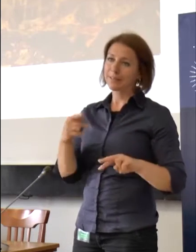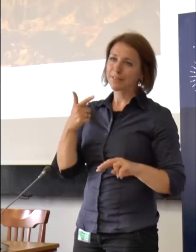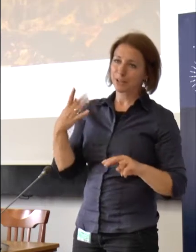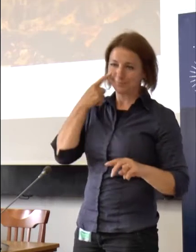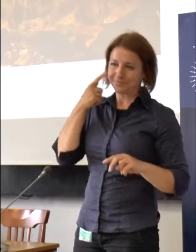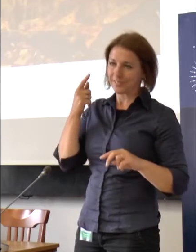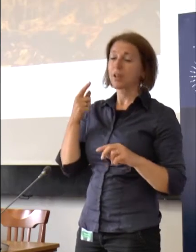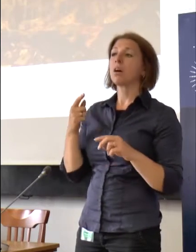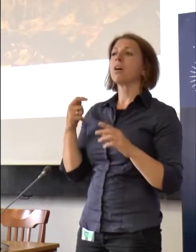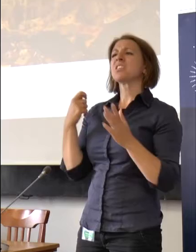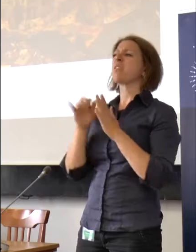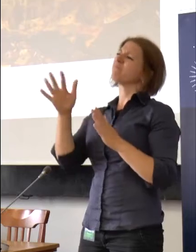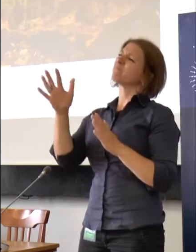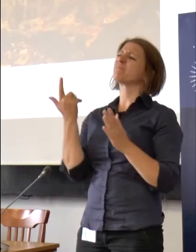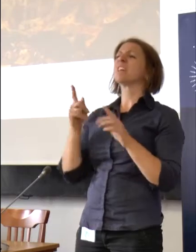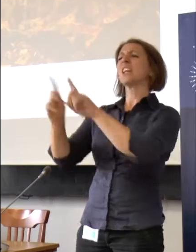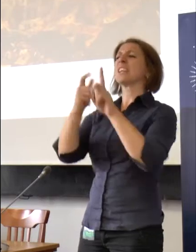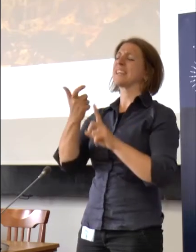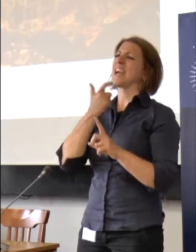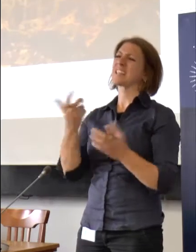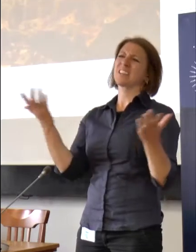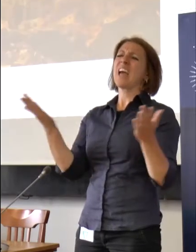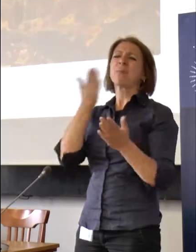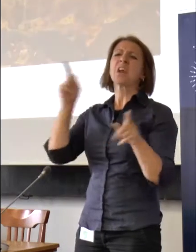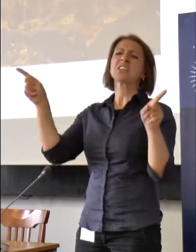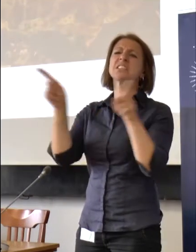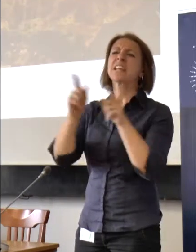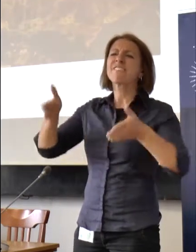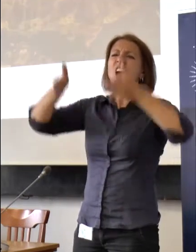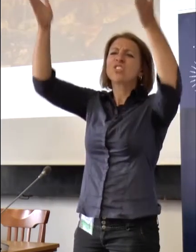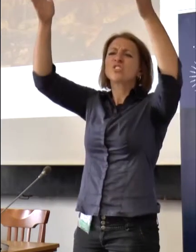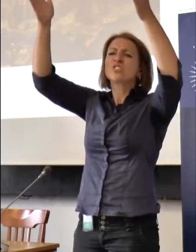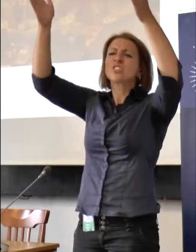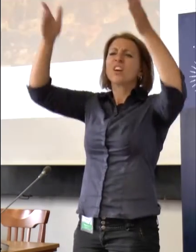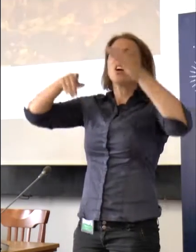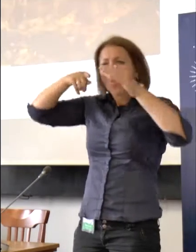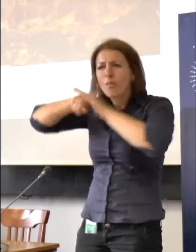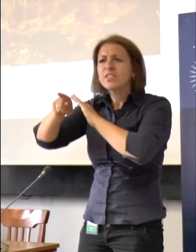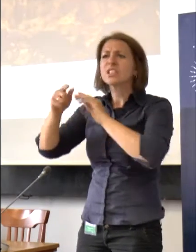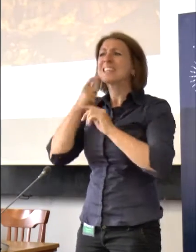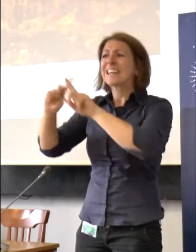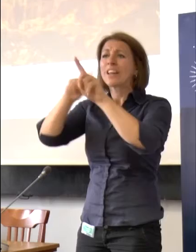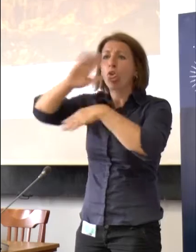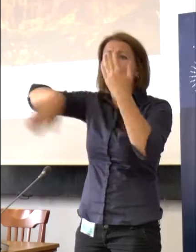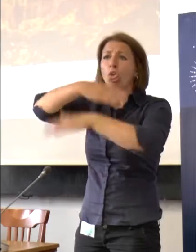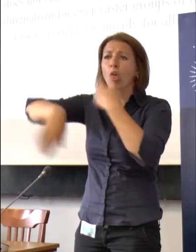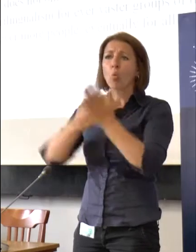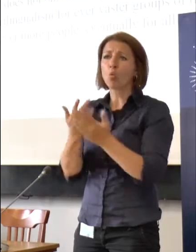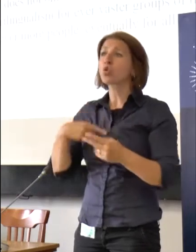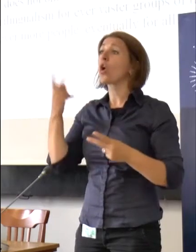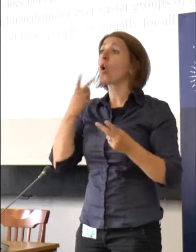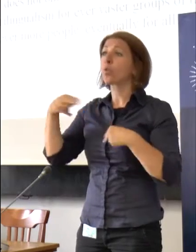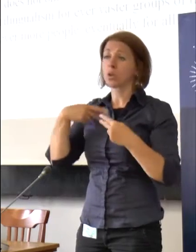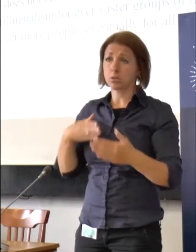sense. So 23 language is the Tower of Babel, and hence we have to do something about this. We all have to learn more and more